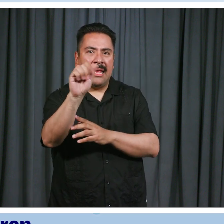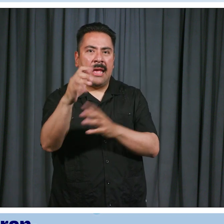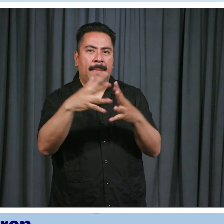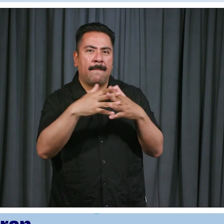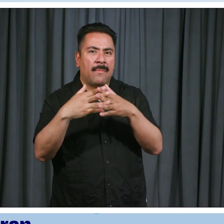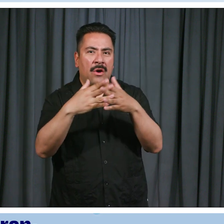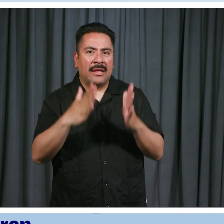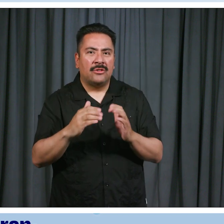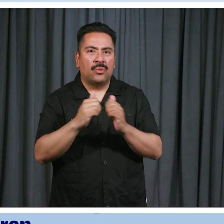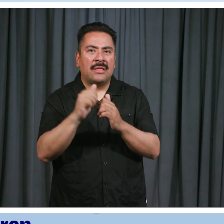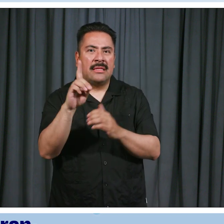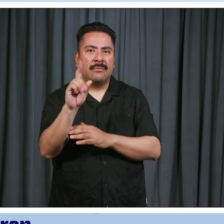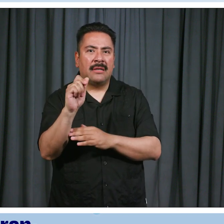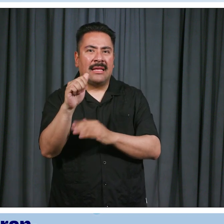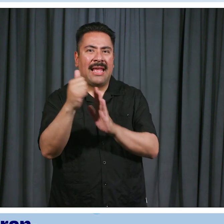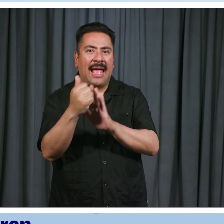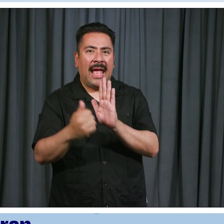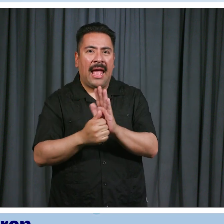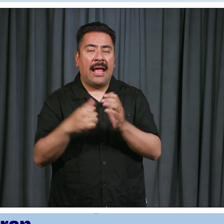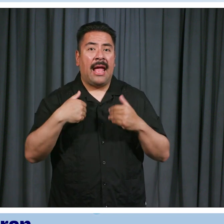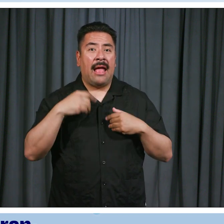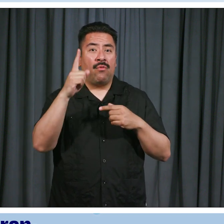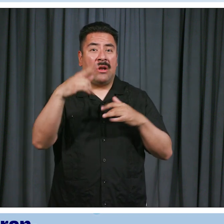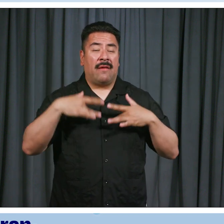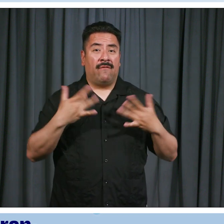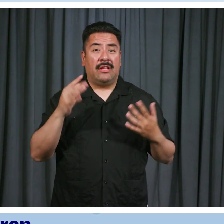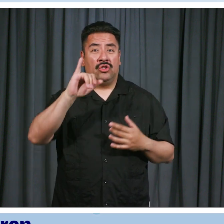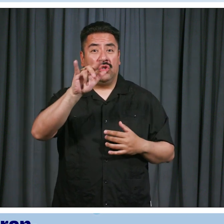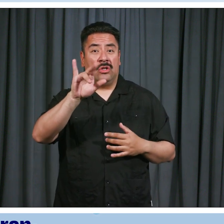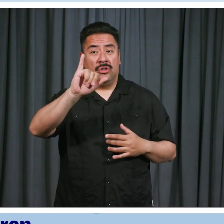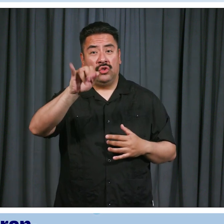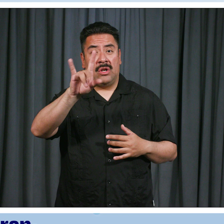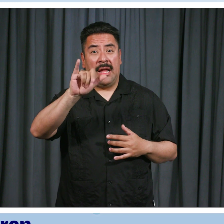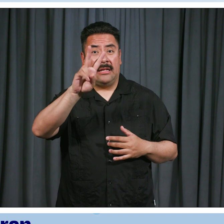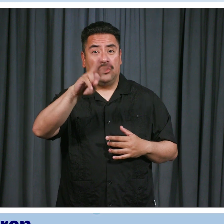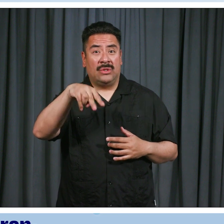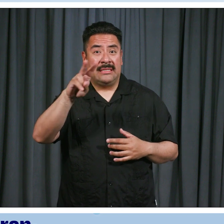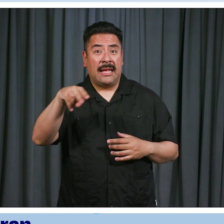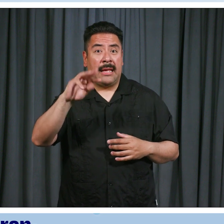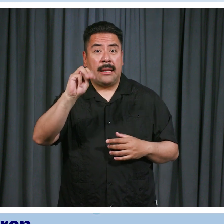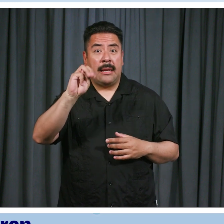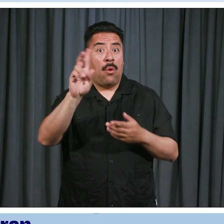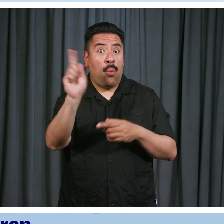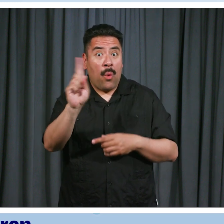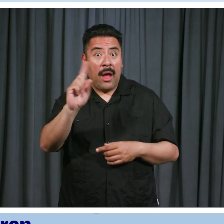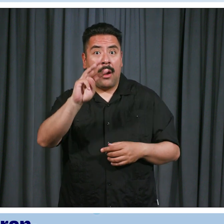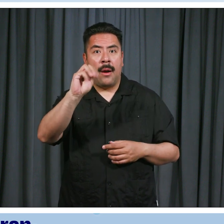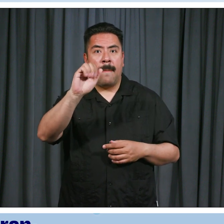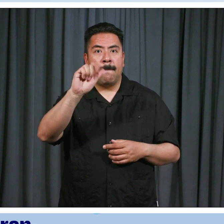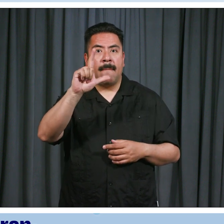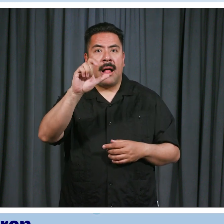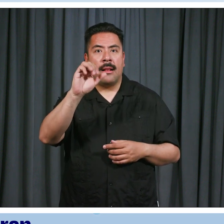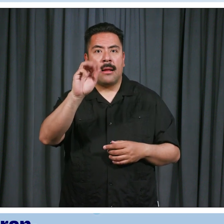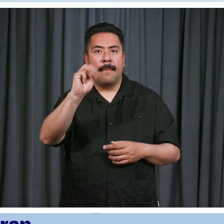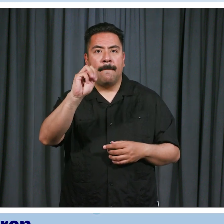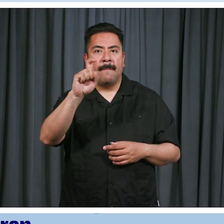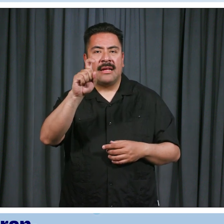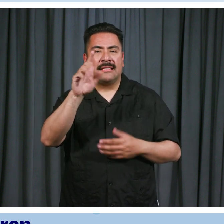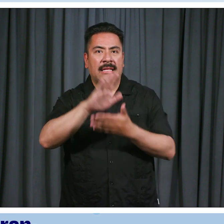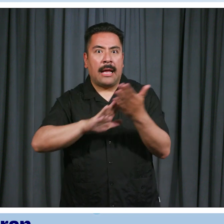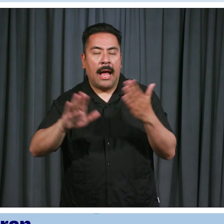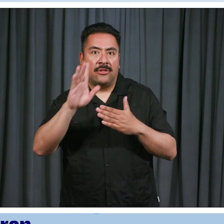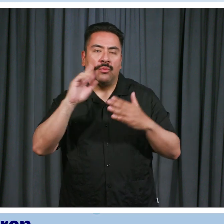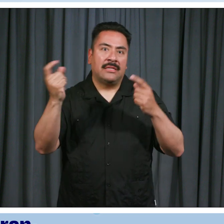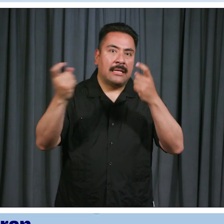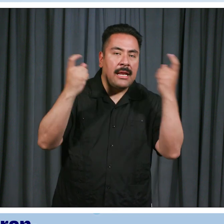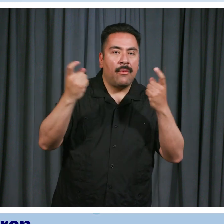an event at Malcolm X College on July 22nd. Watch our social media for that. It's going to be a celebration. It's going to be very